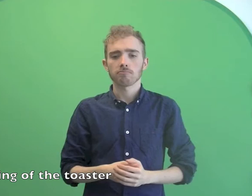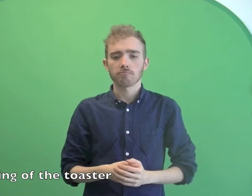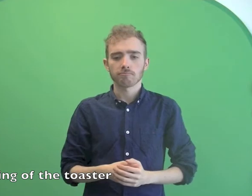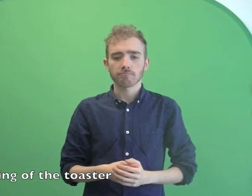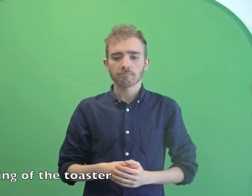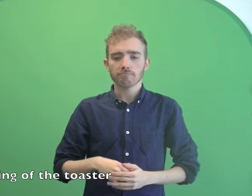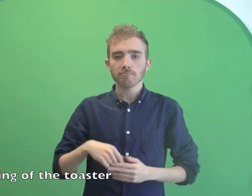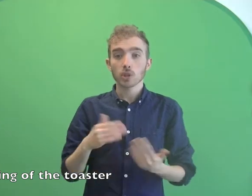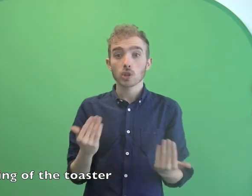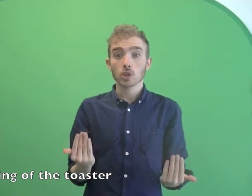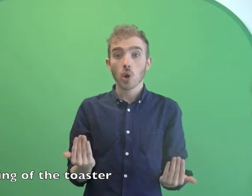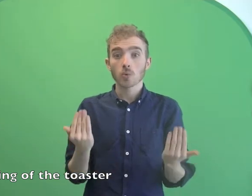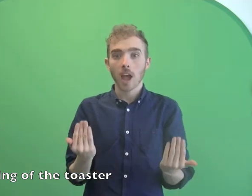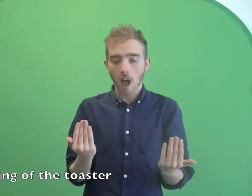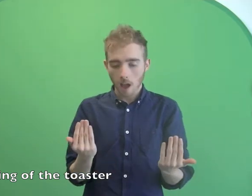The popping of the toaster